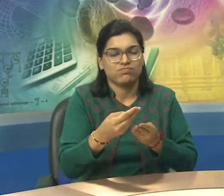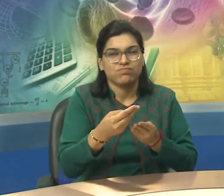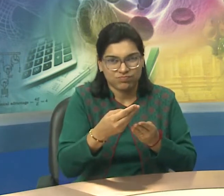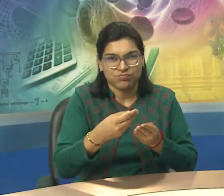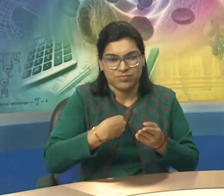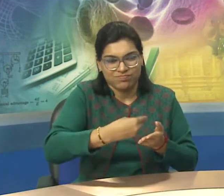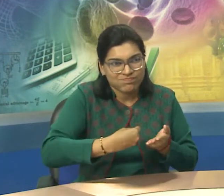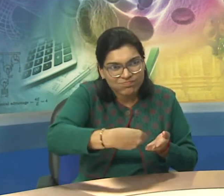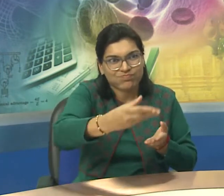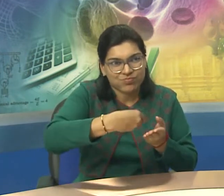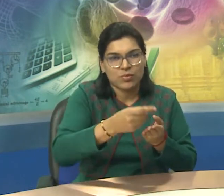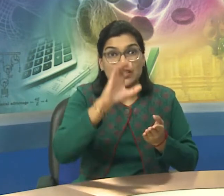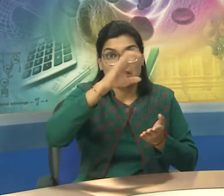Billing of products